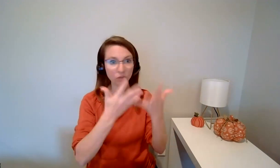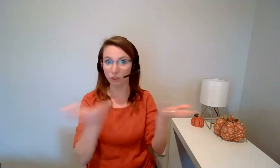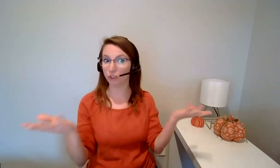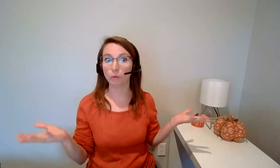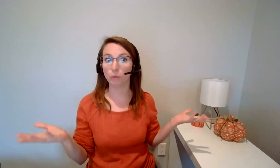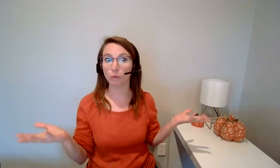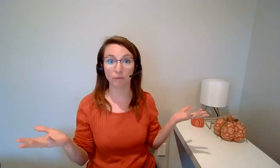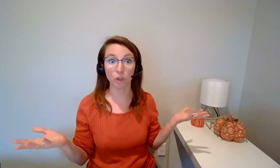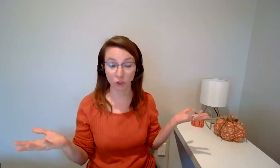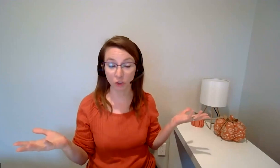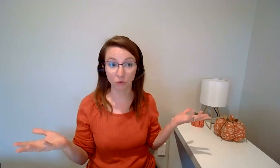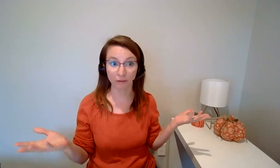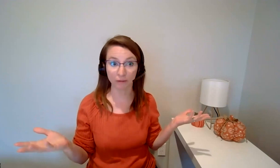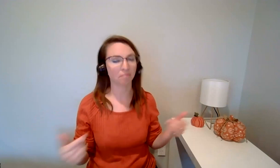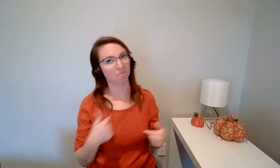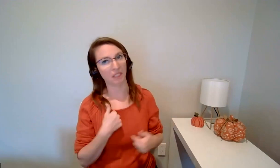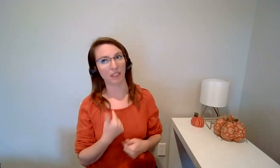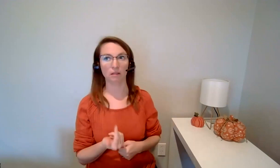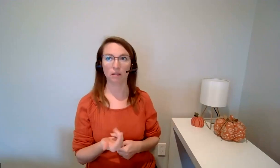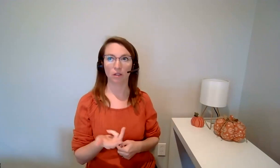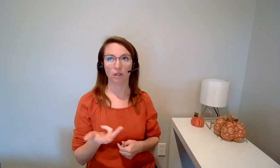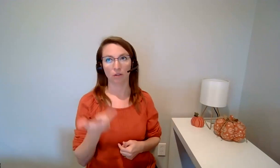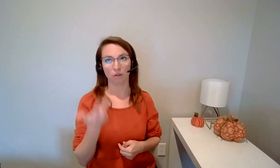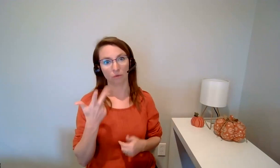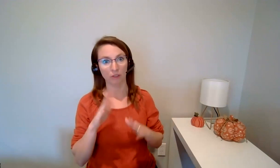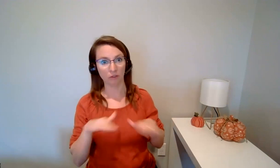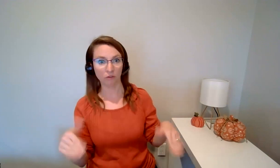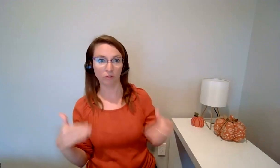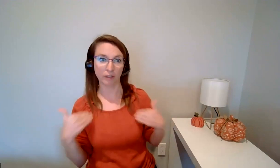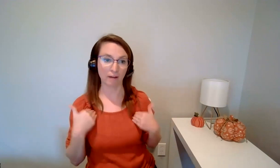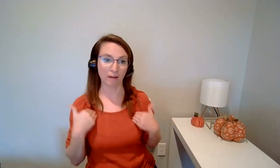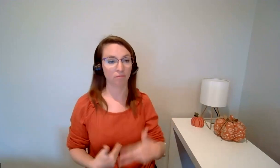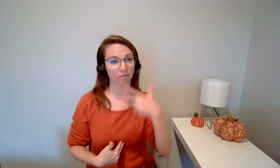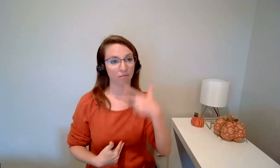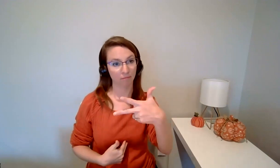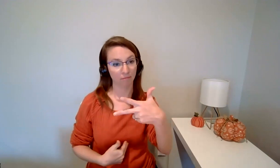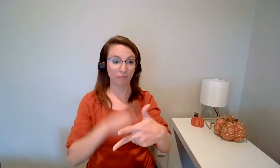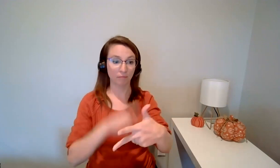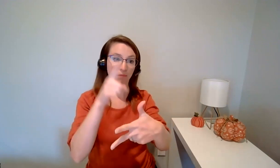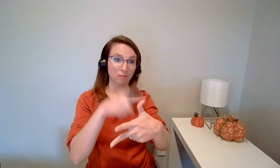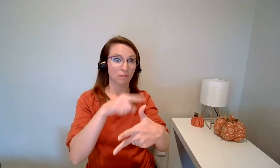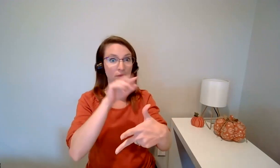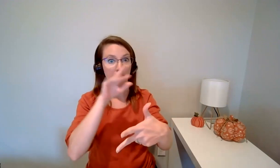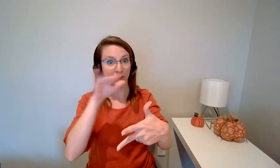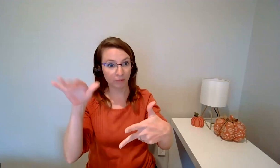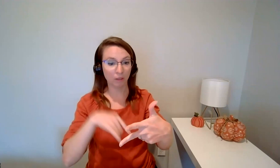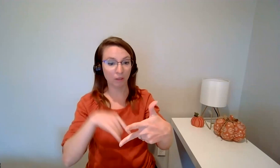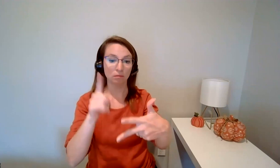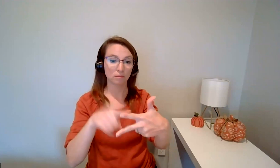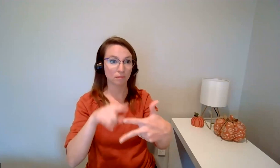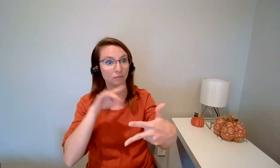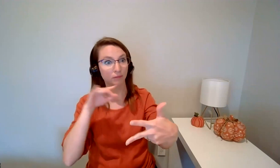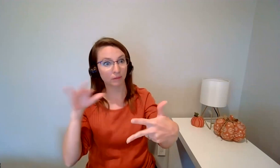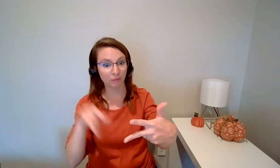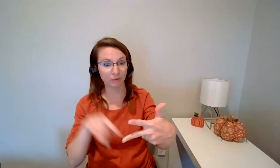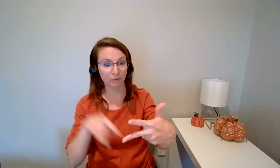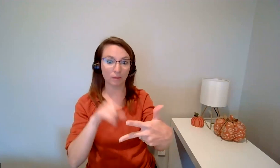You can do it for your children, like me, 3 children have. So and so, so and